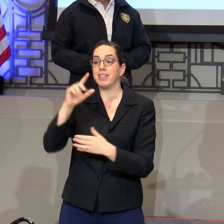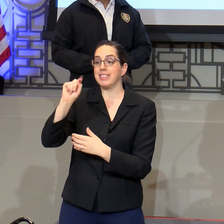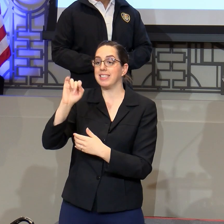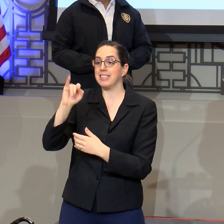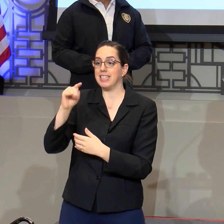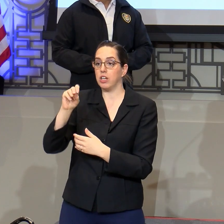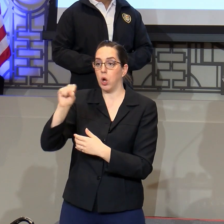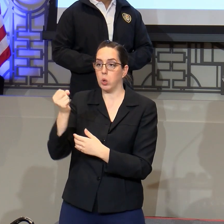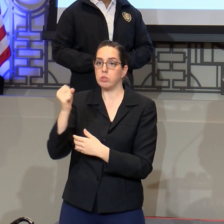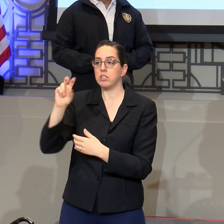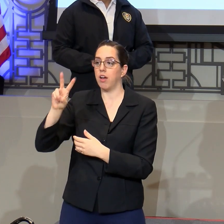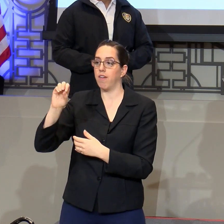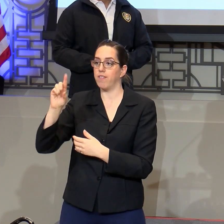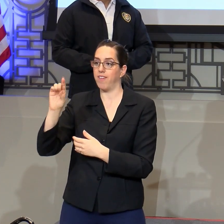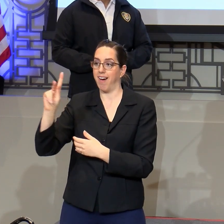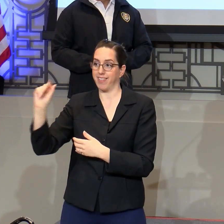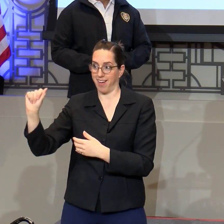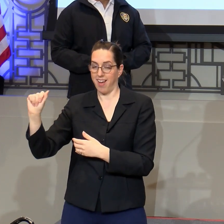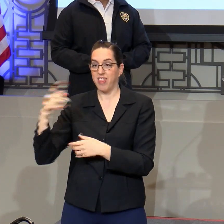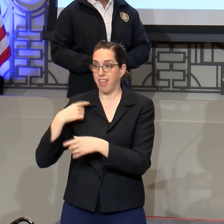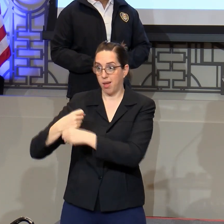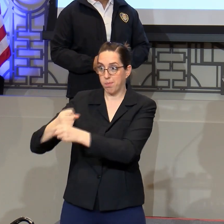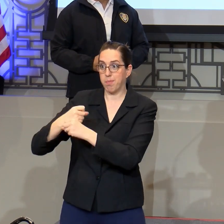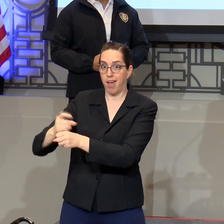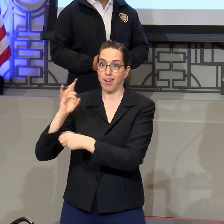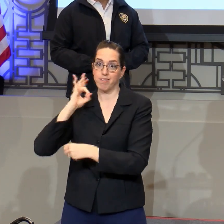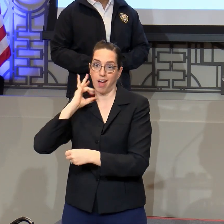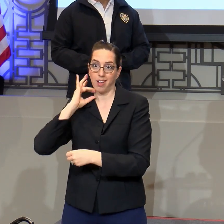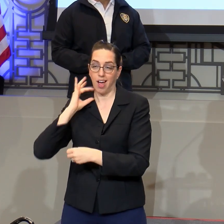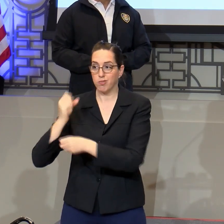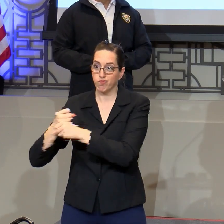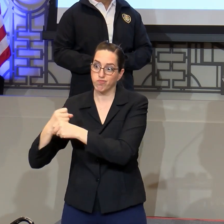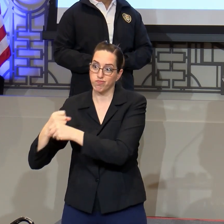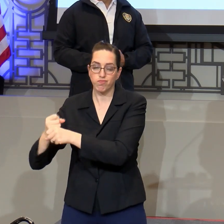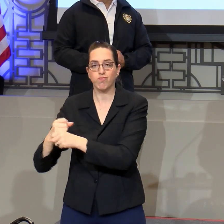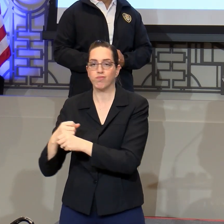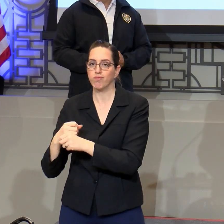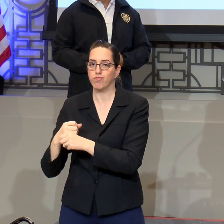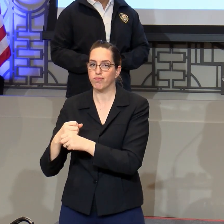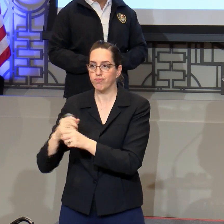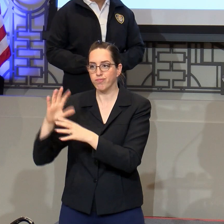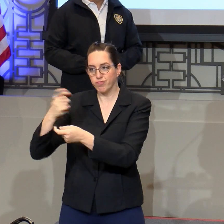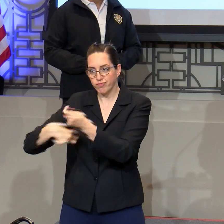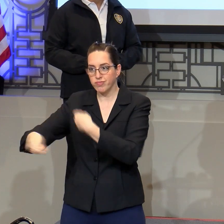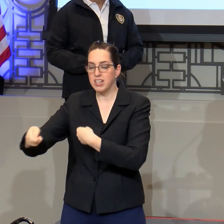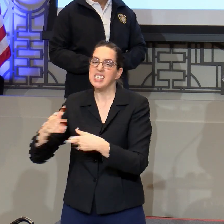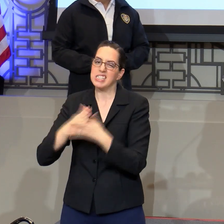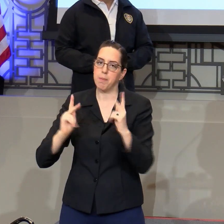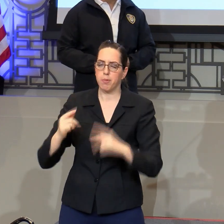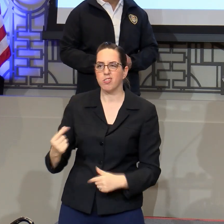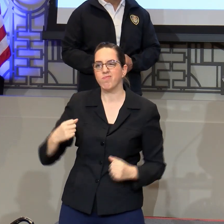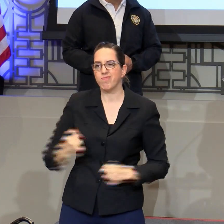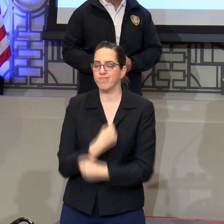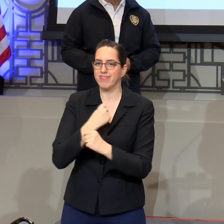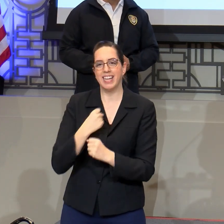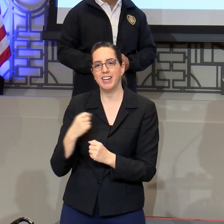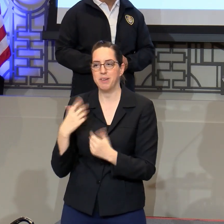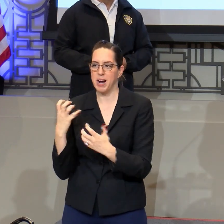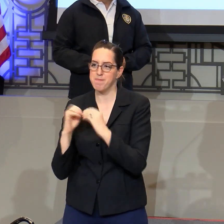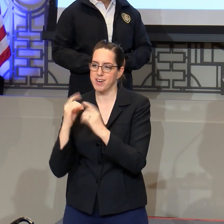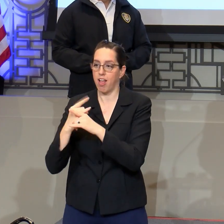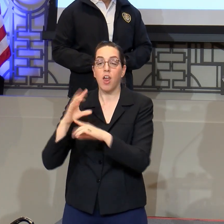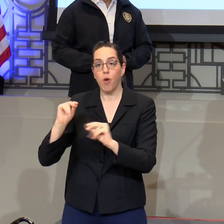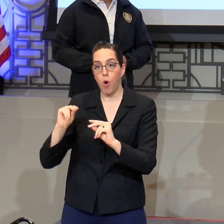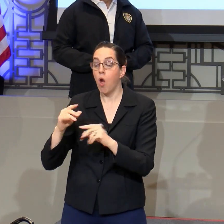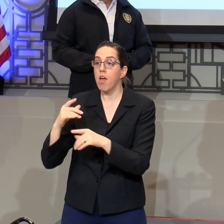Vodka. Instead of distilling liquor, it is making, some people are disappointed. Instead of